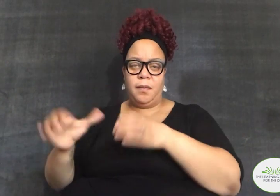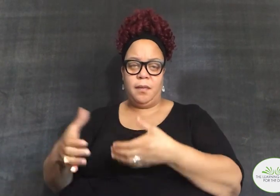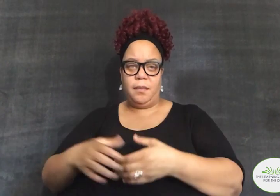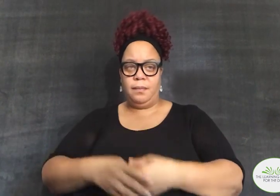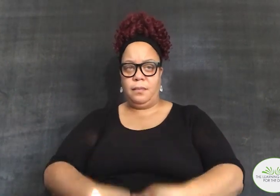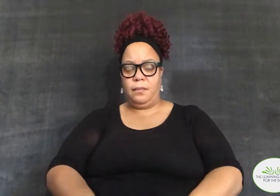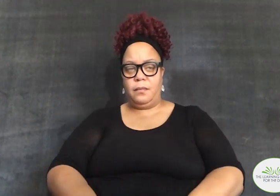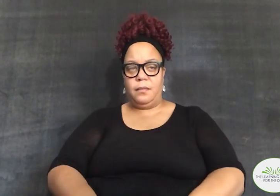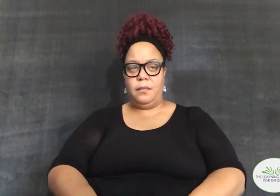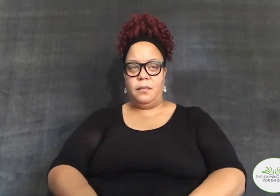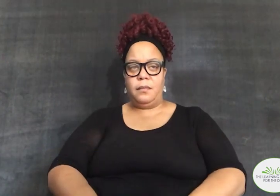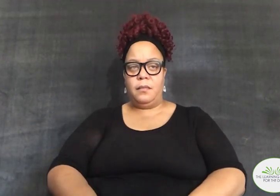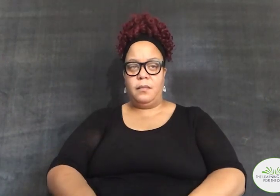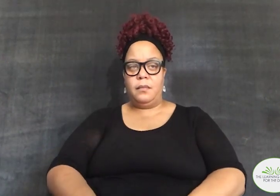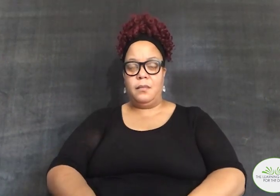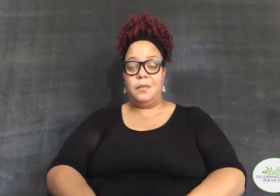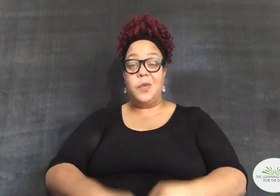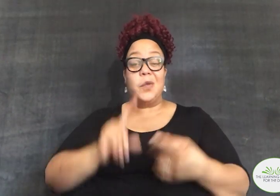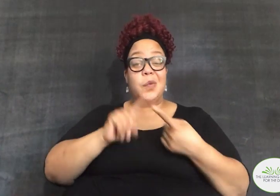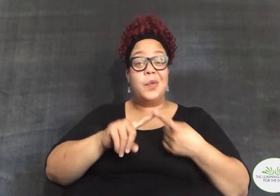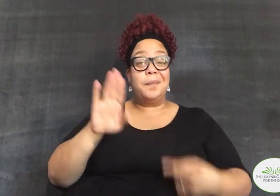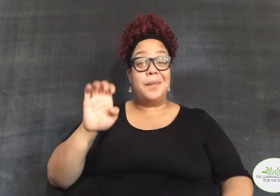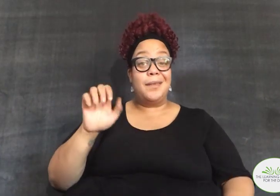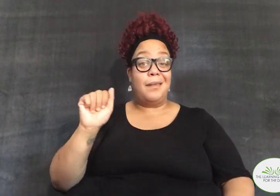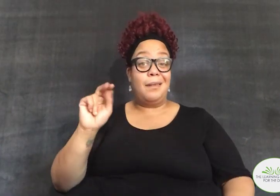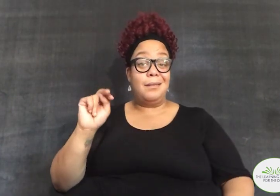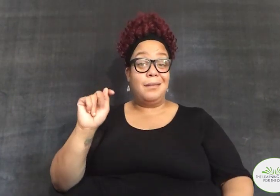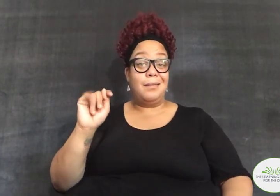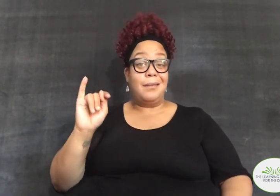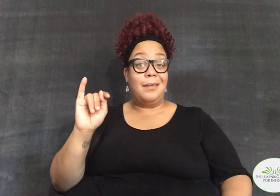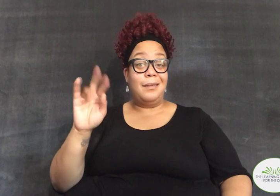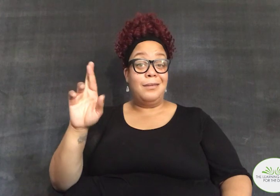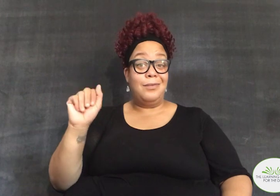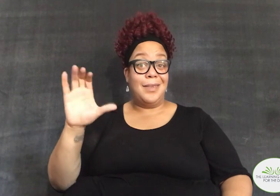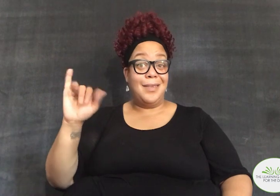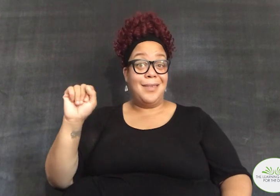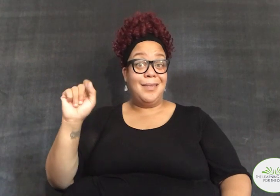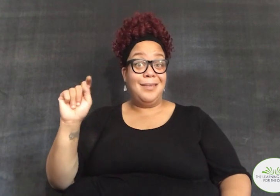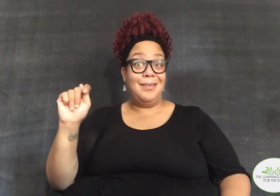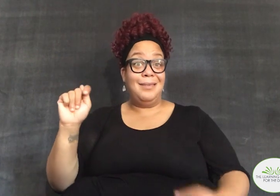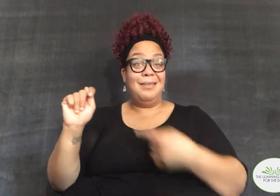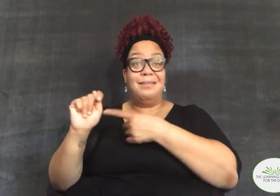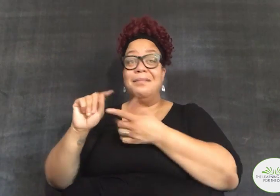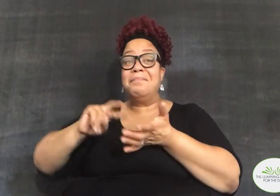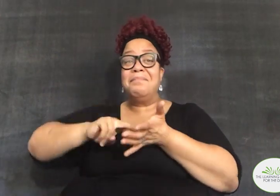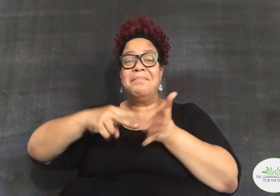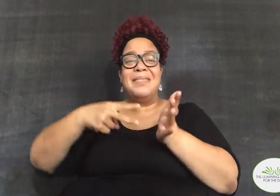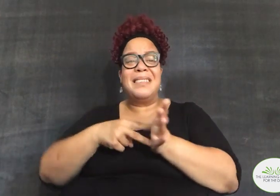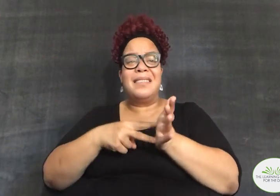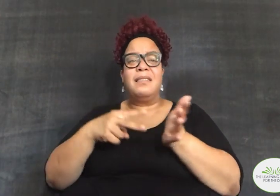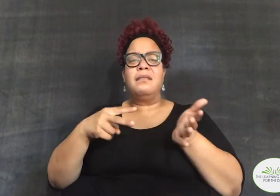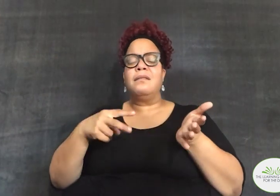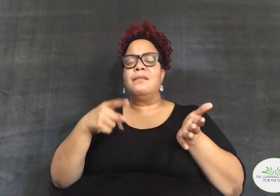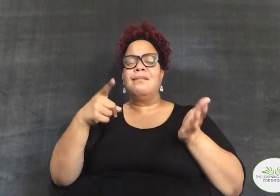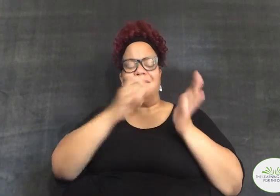To be anti-racist is to de-racialize behavior, to remove